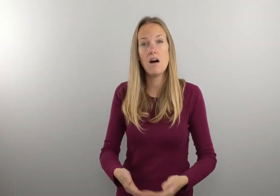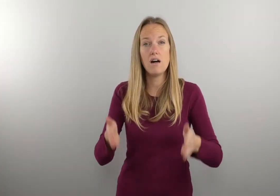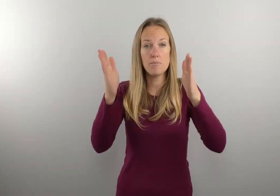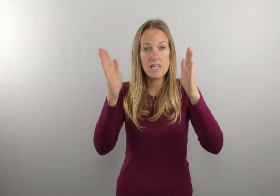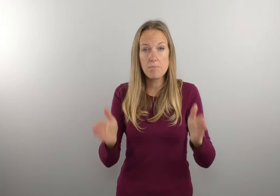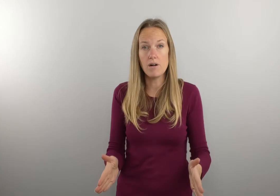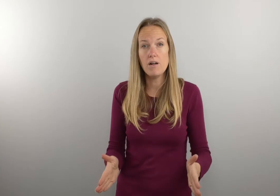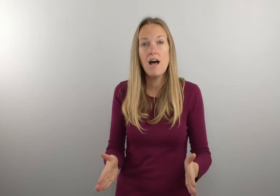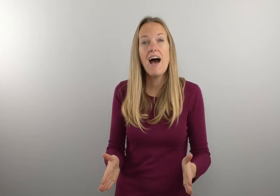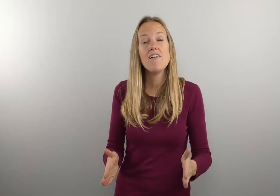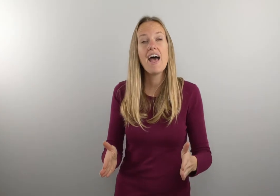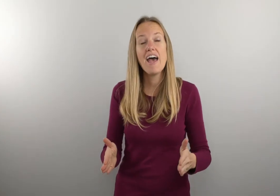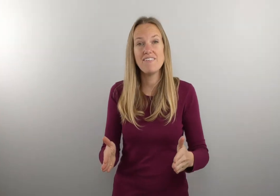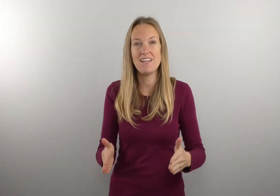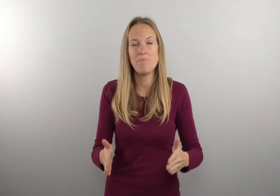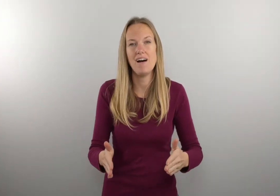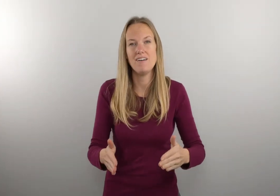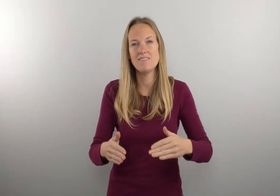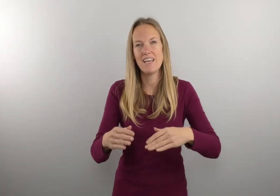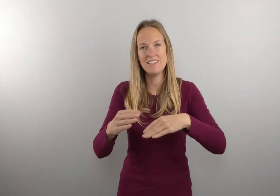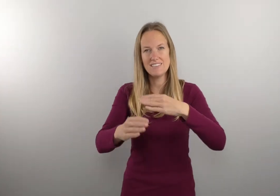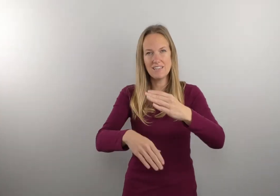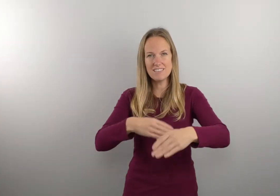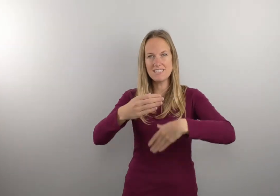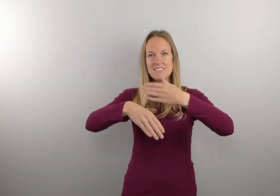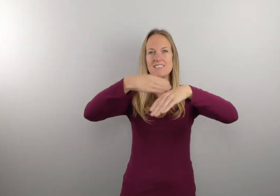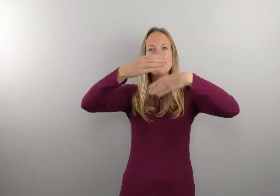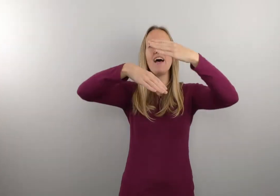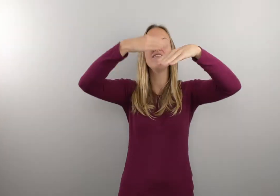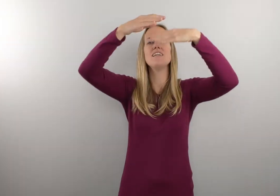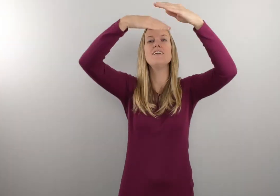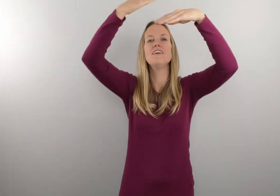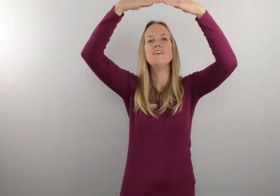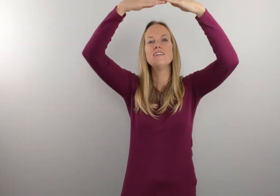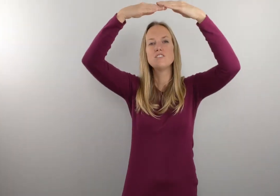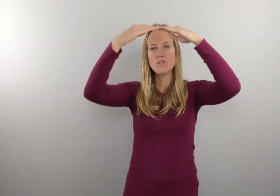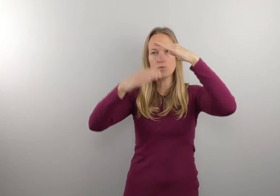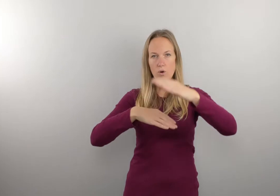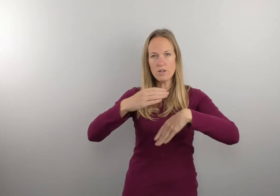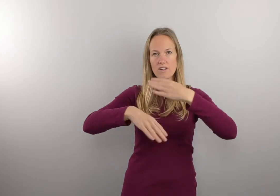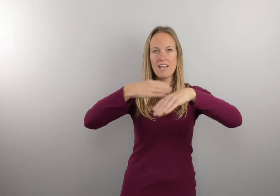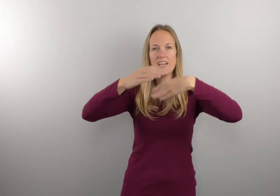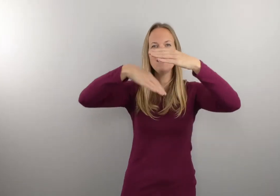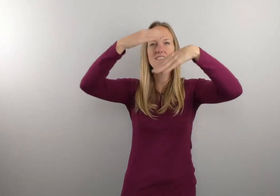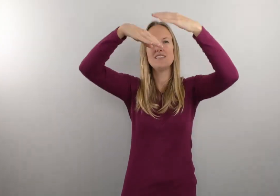all people of heaven above. Okay, sing all you citizens of heaven. So you roll your hands.